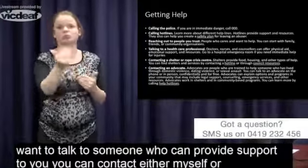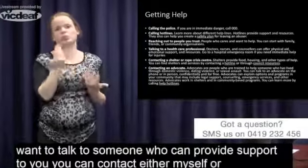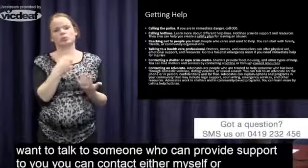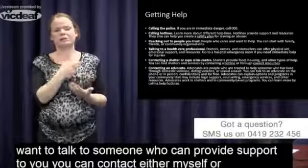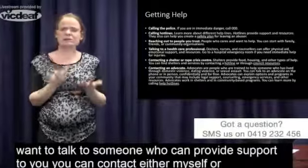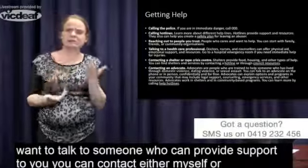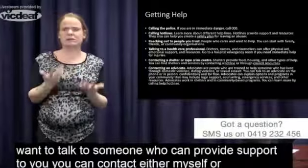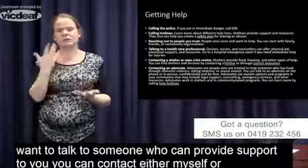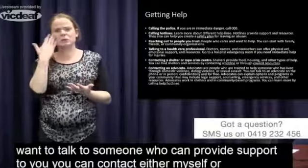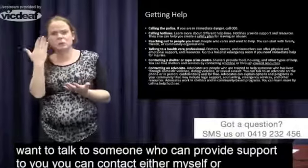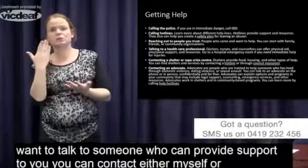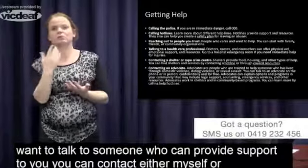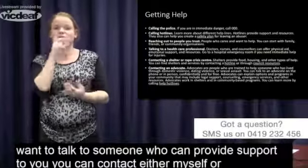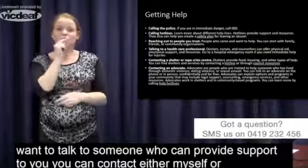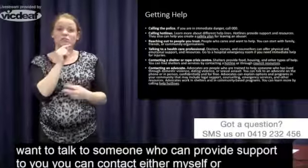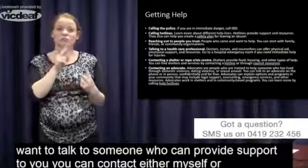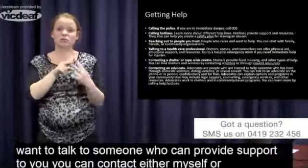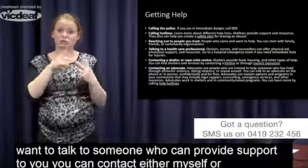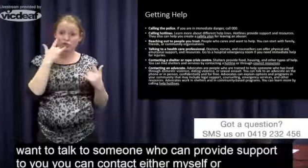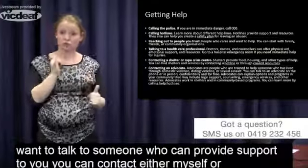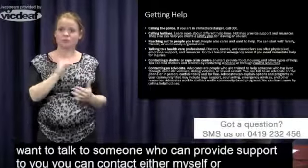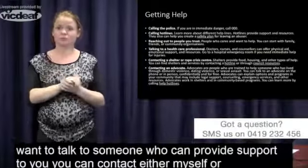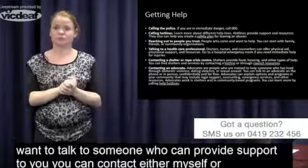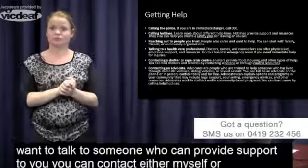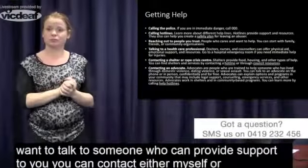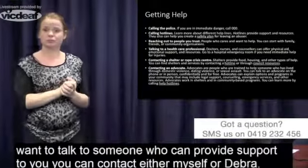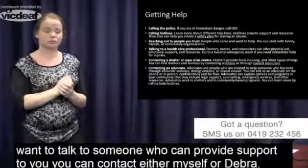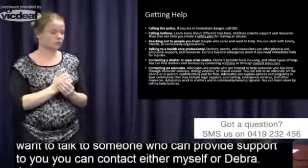at DCA, and we're more than happy to help you out.